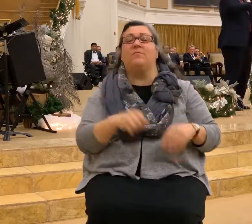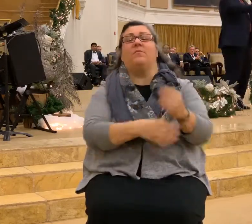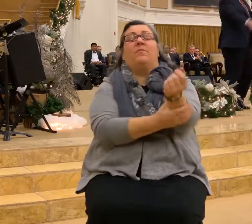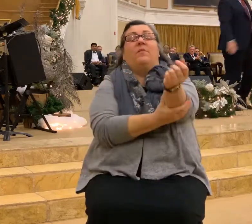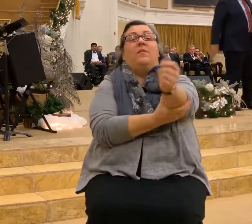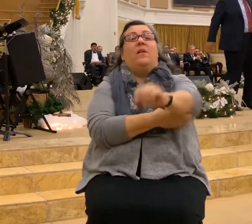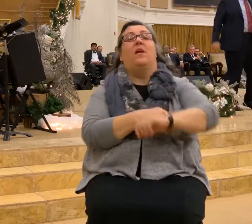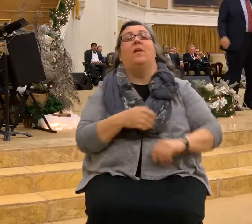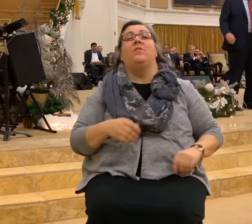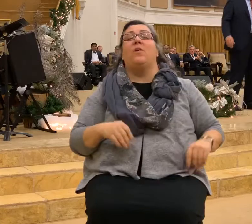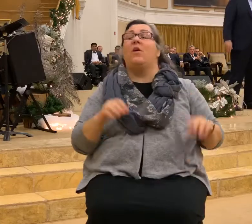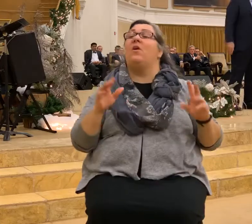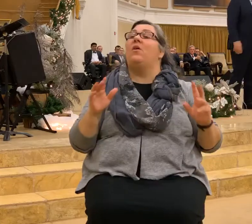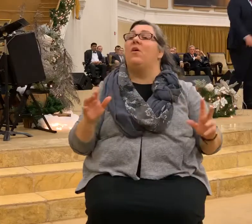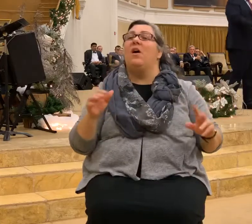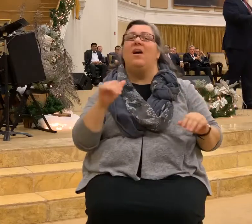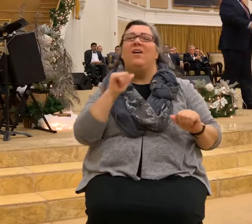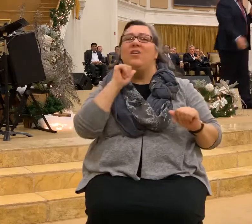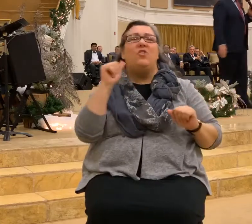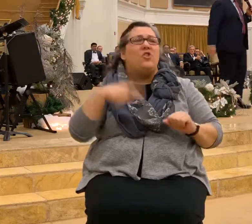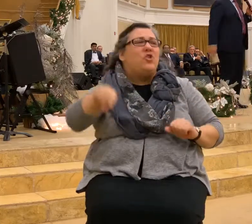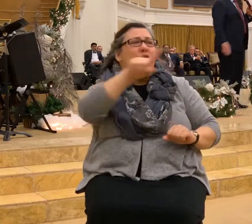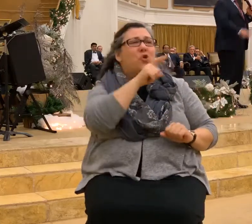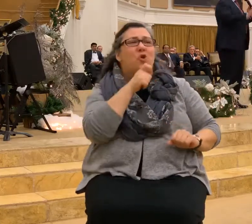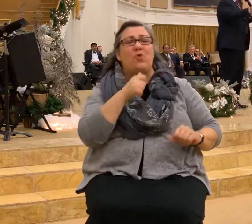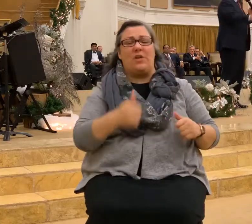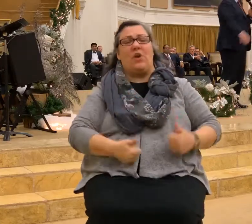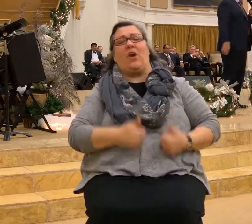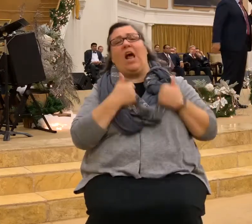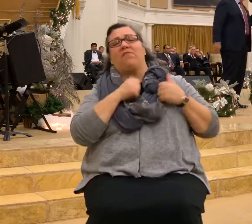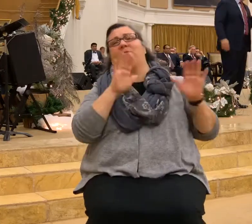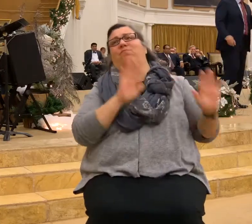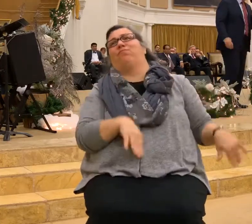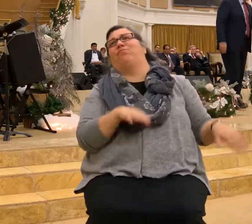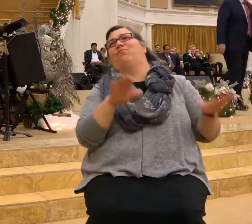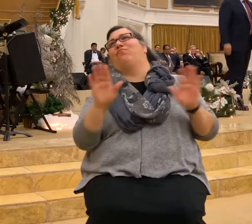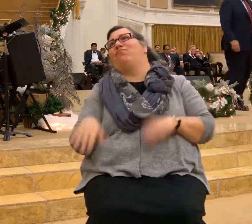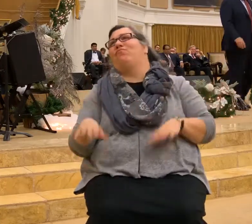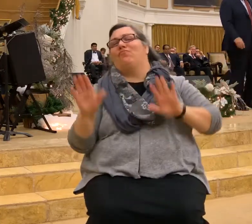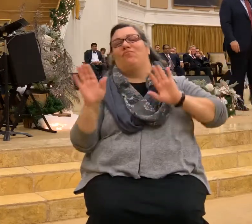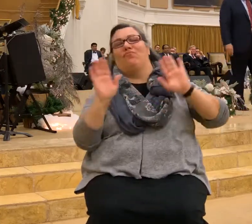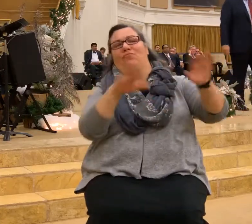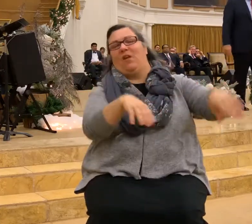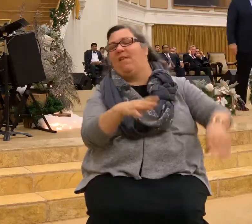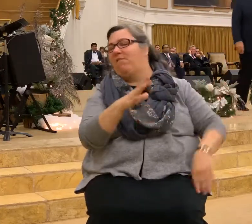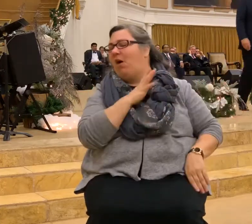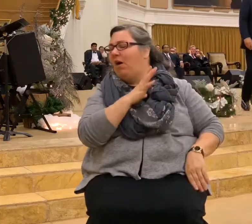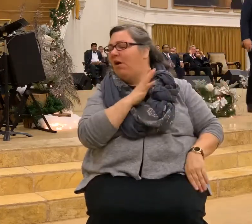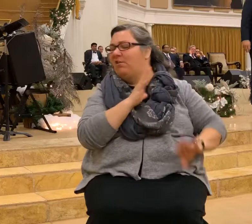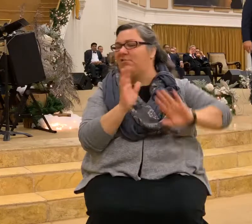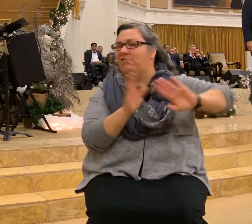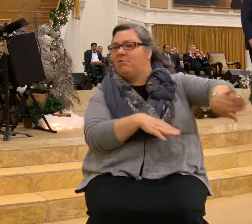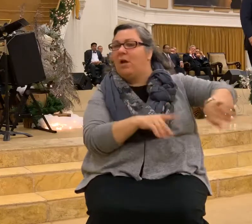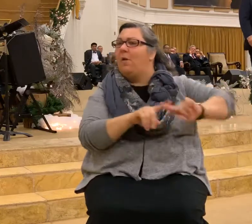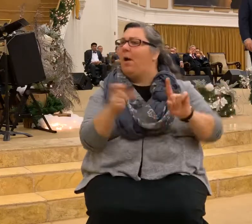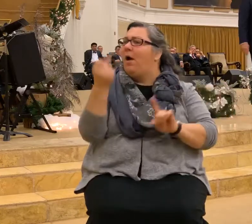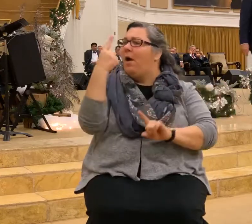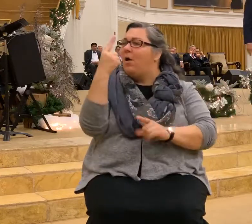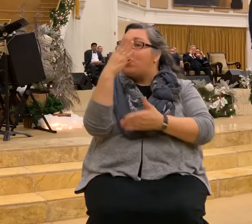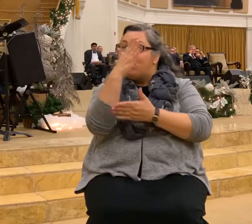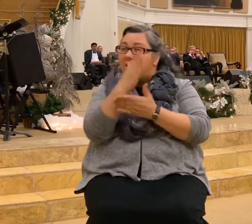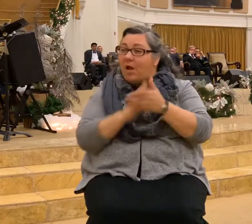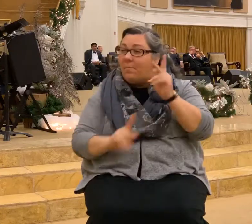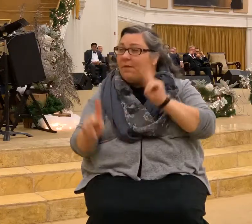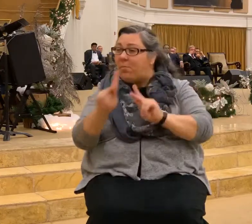Now, all you that just live on Easy Street, you just bring your little pancake praise. But there's some people that's in this room tonight, I